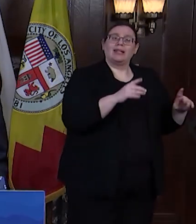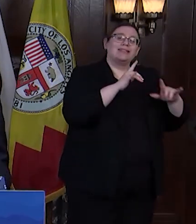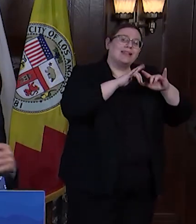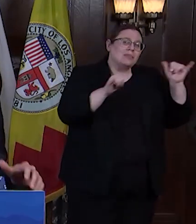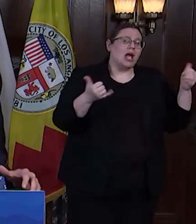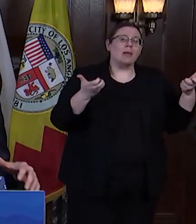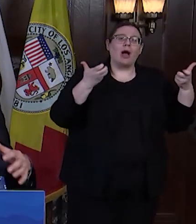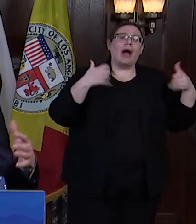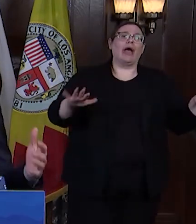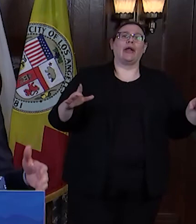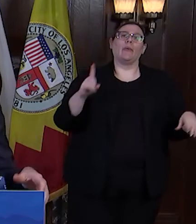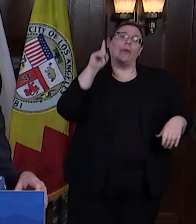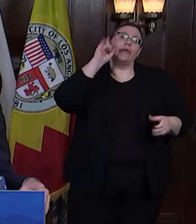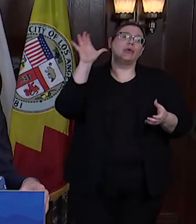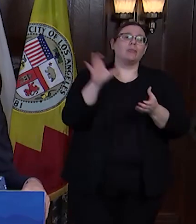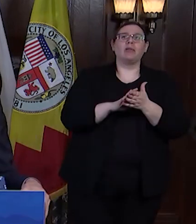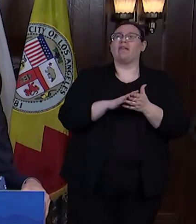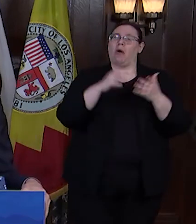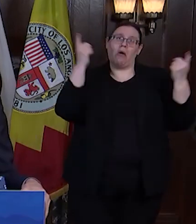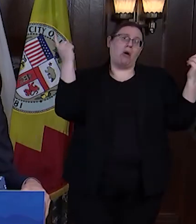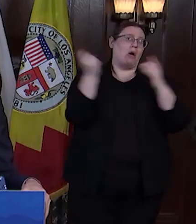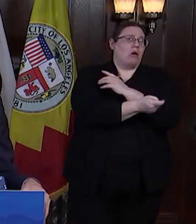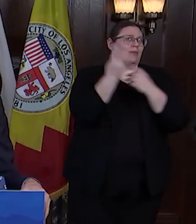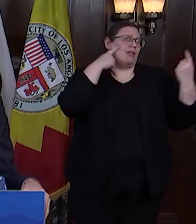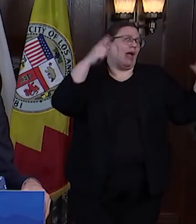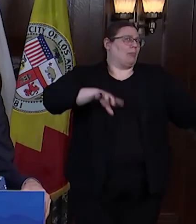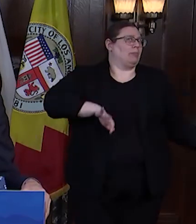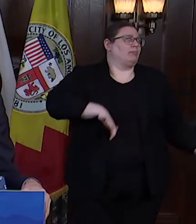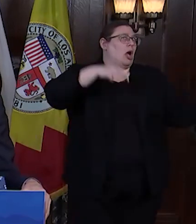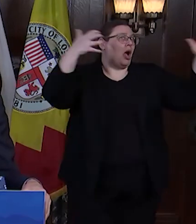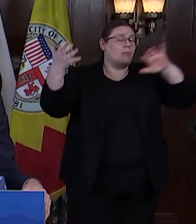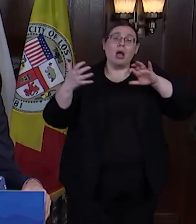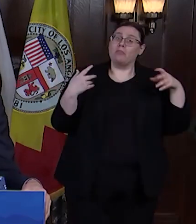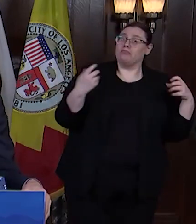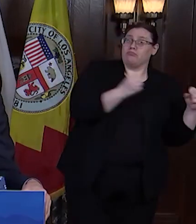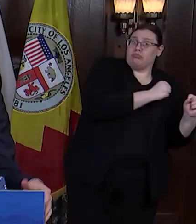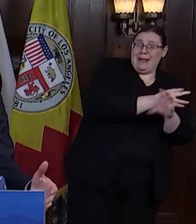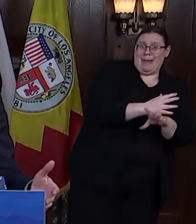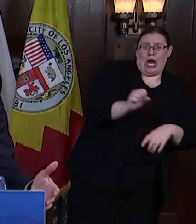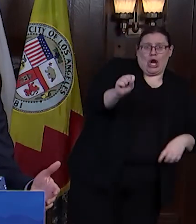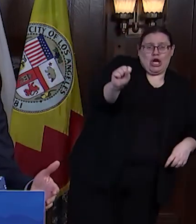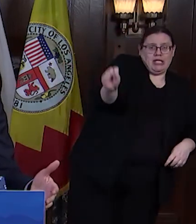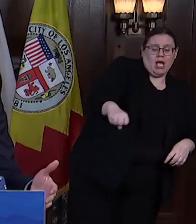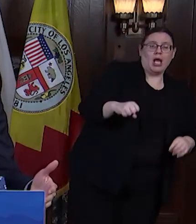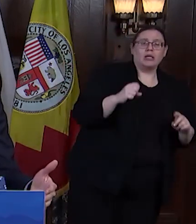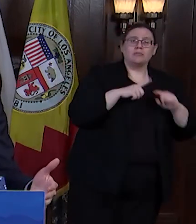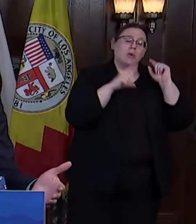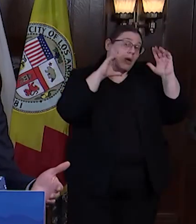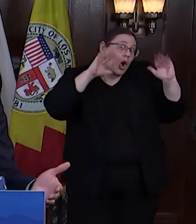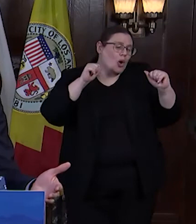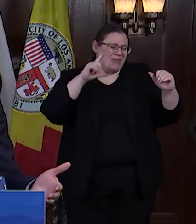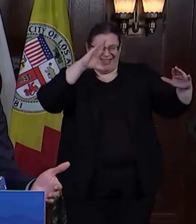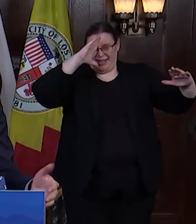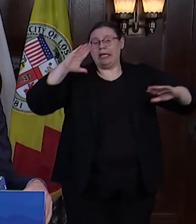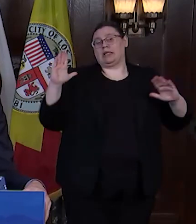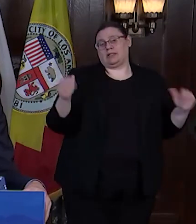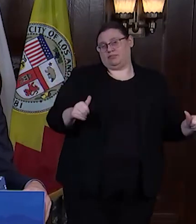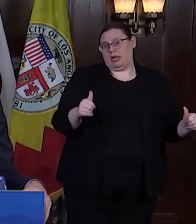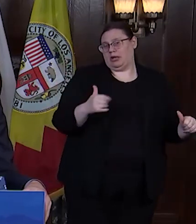into a narrative that there's going to be chaos during our elections. You prepare for the worst, but we are hoping and expect generally the